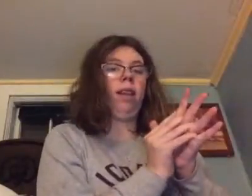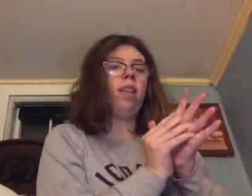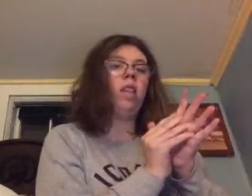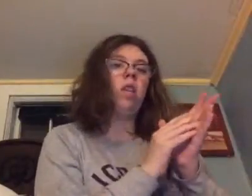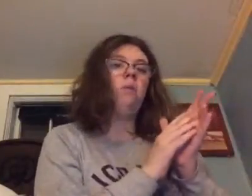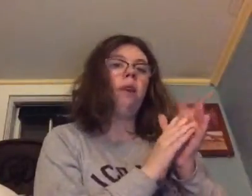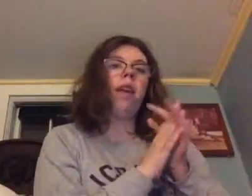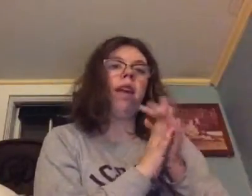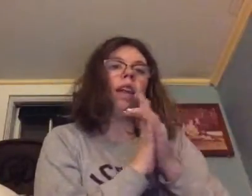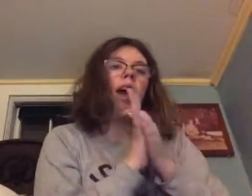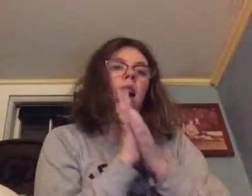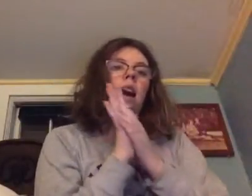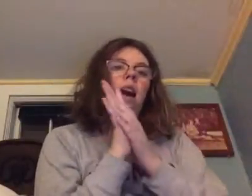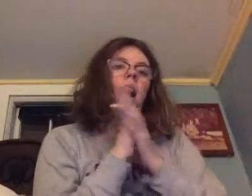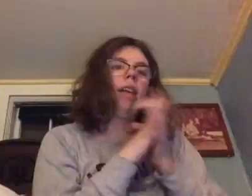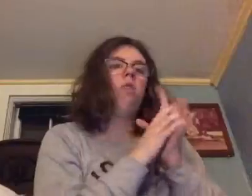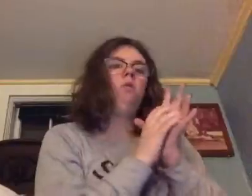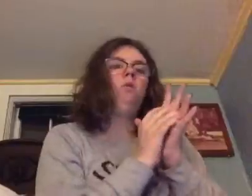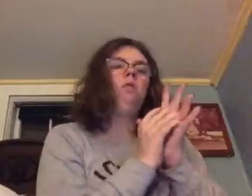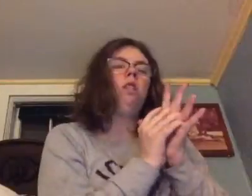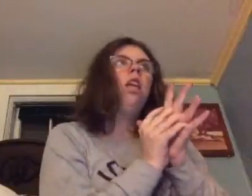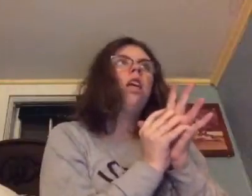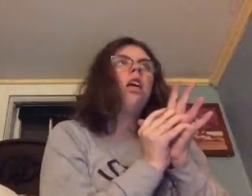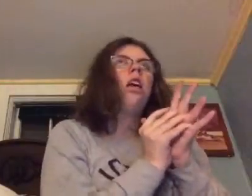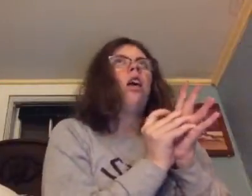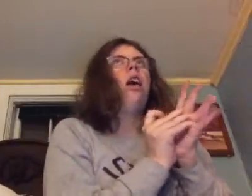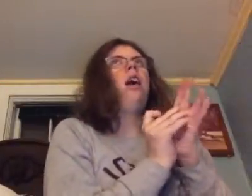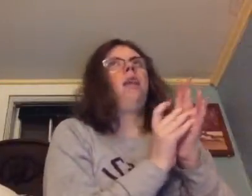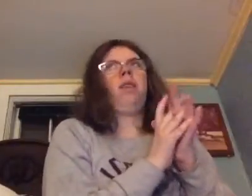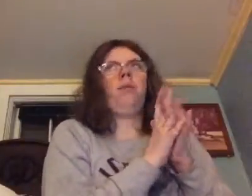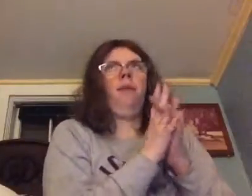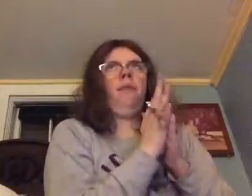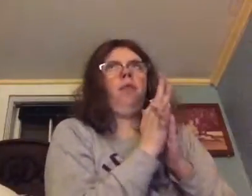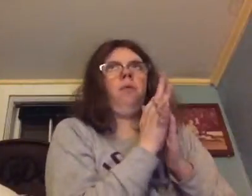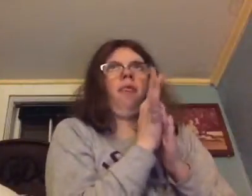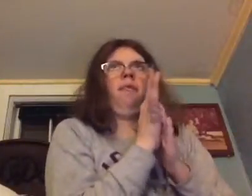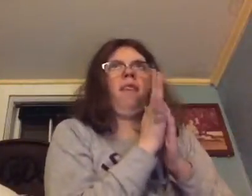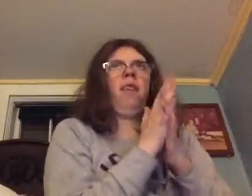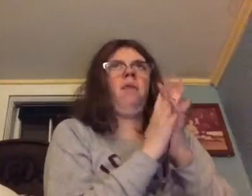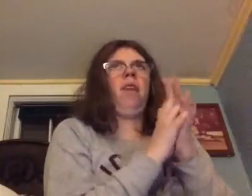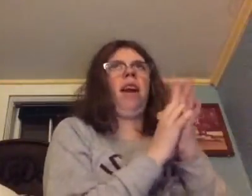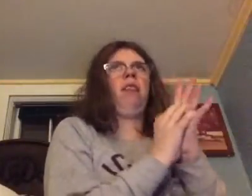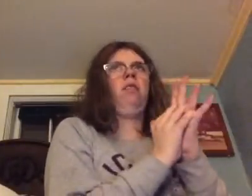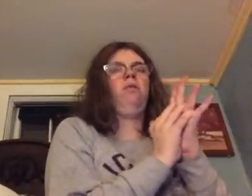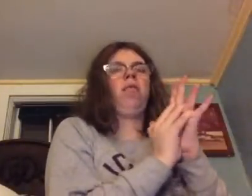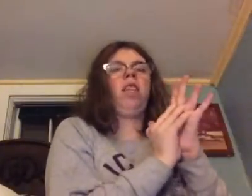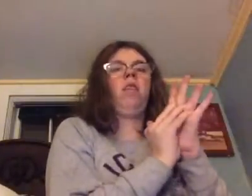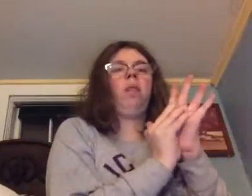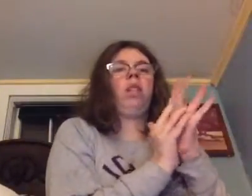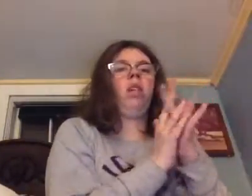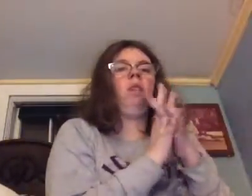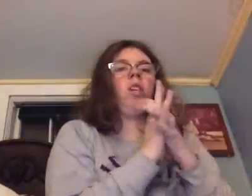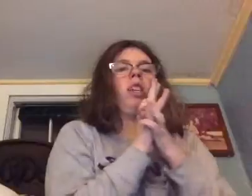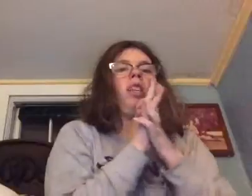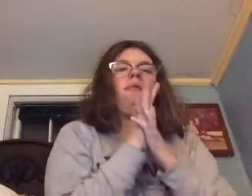did to you in high school. A couple of my friends were making fun of you, and I really didn't know what to do. I should have